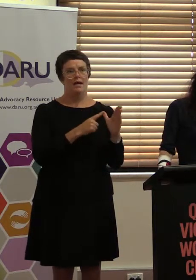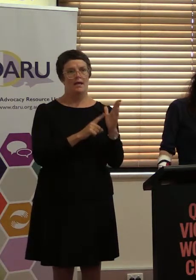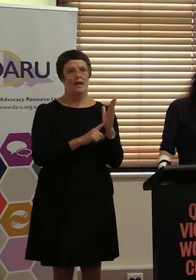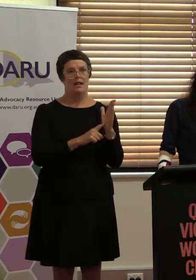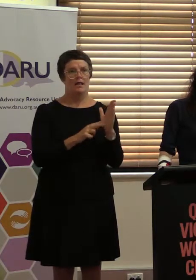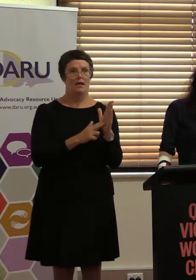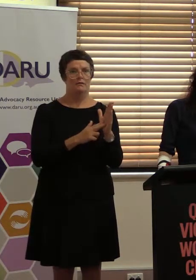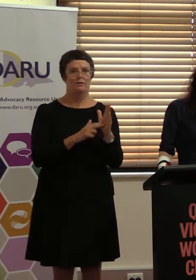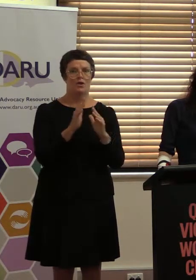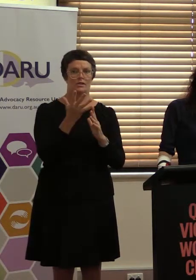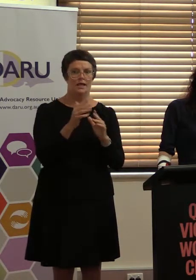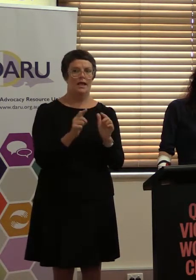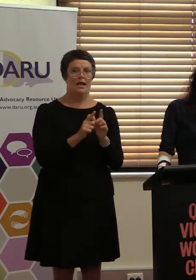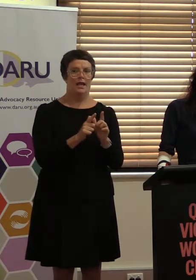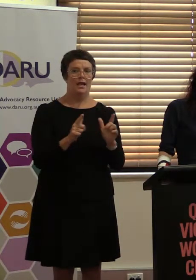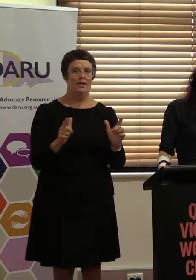language